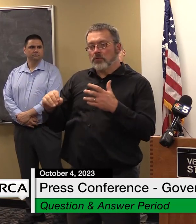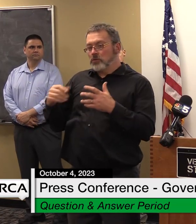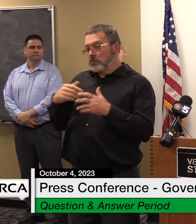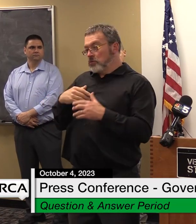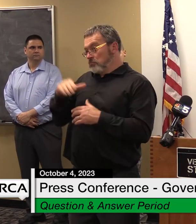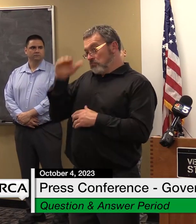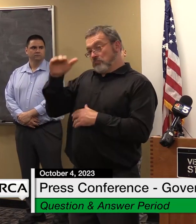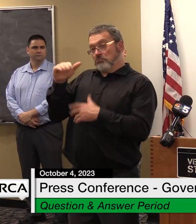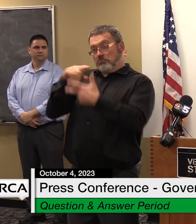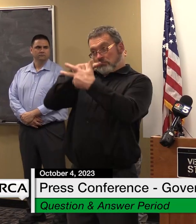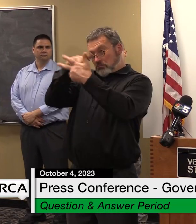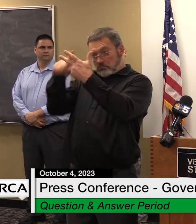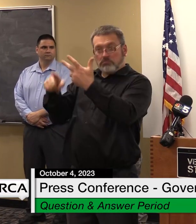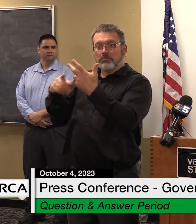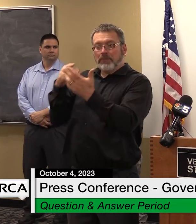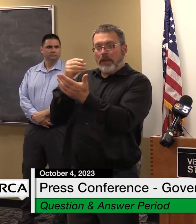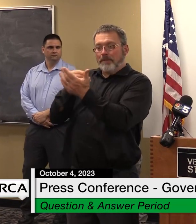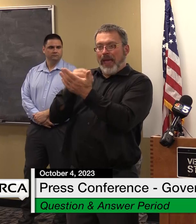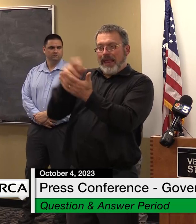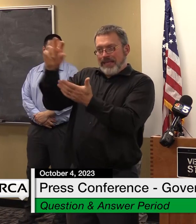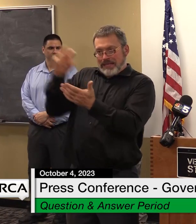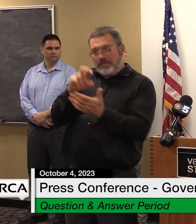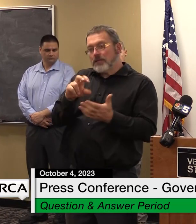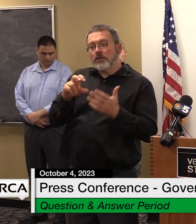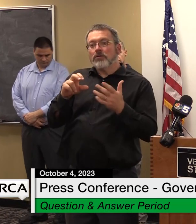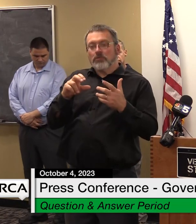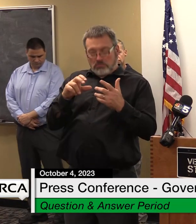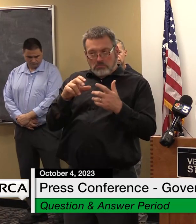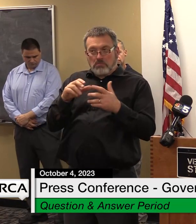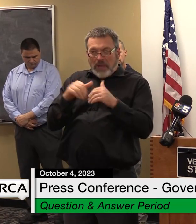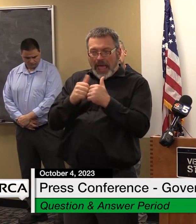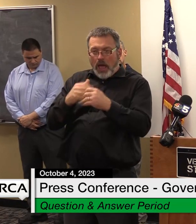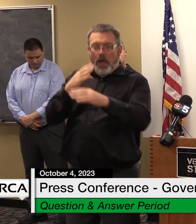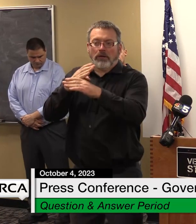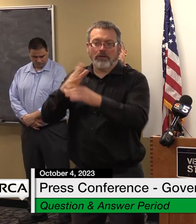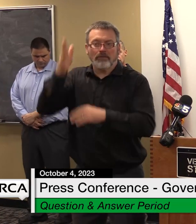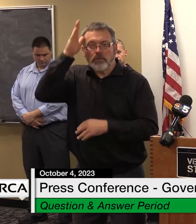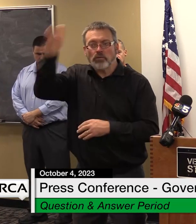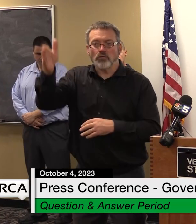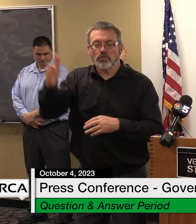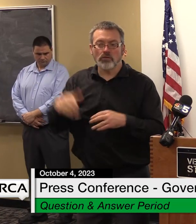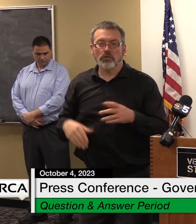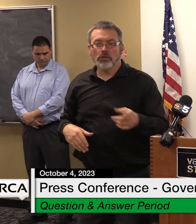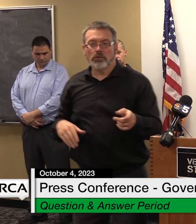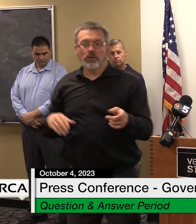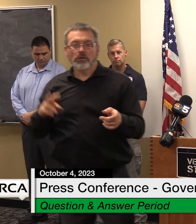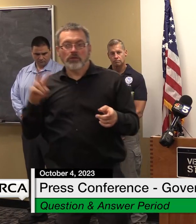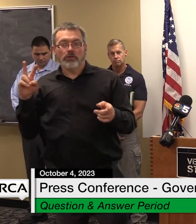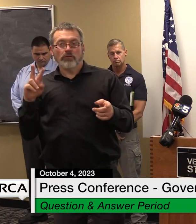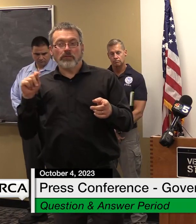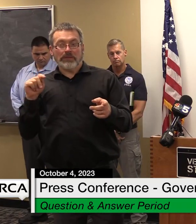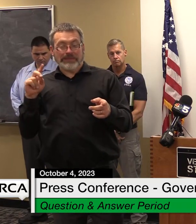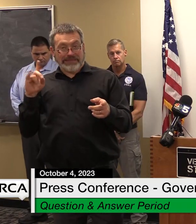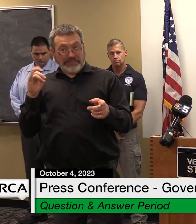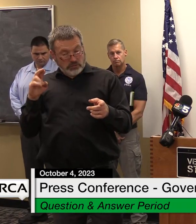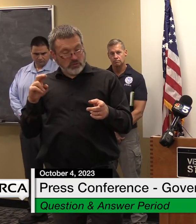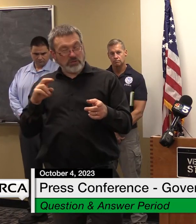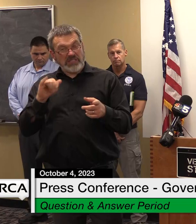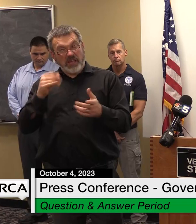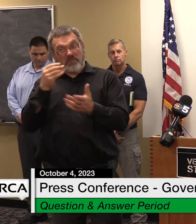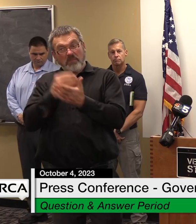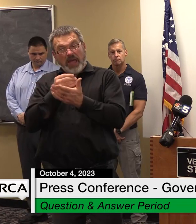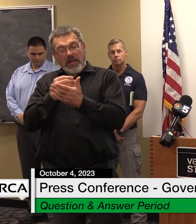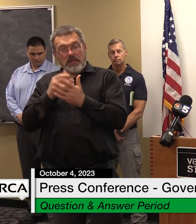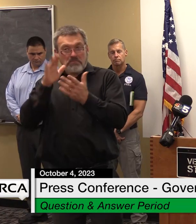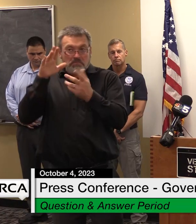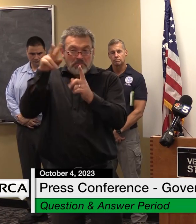some of that to mitigate in the future. Are you hoping for just additional housing money in general, I guess, or is it just a